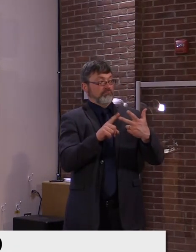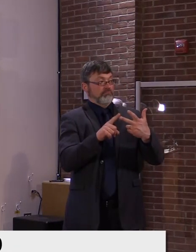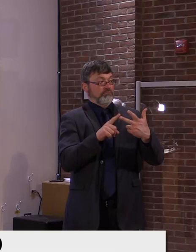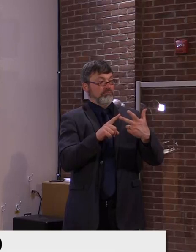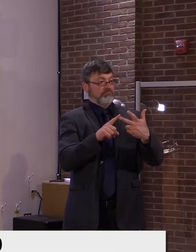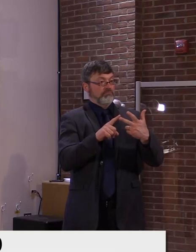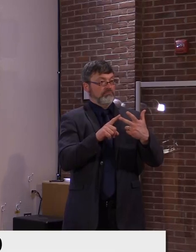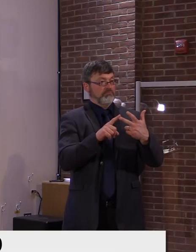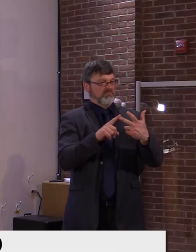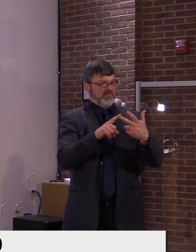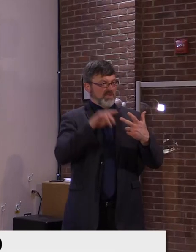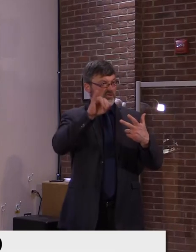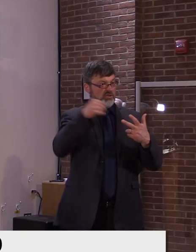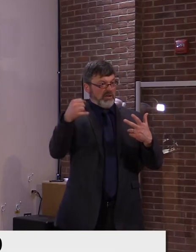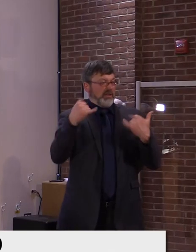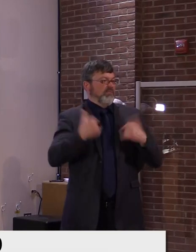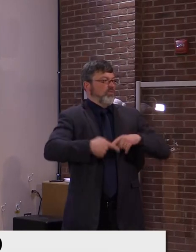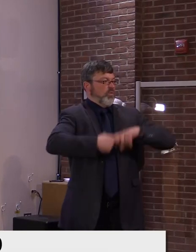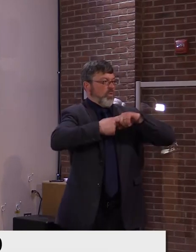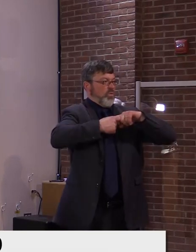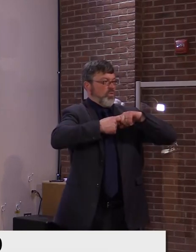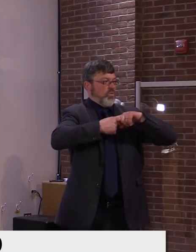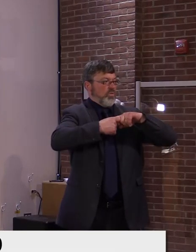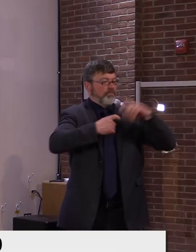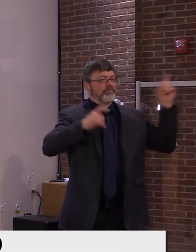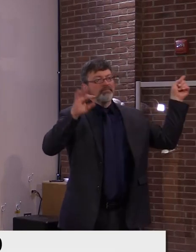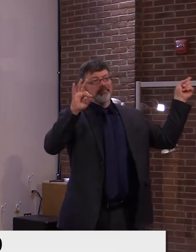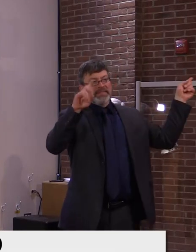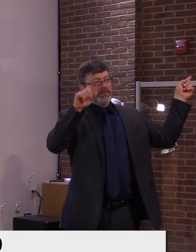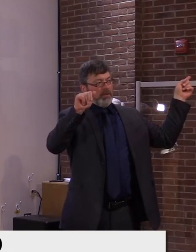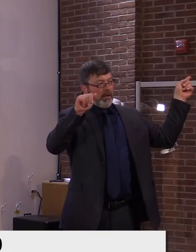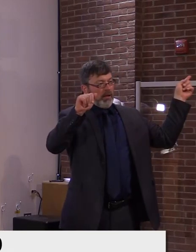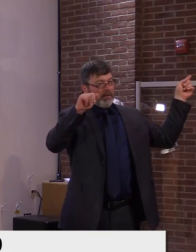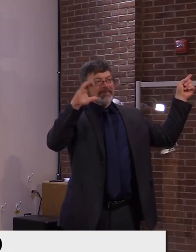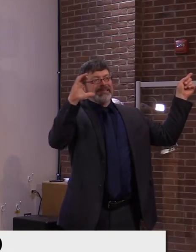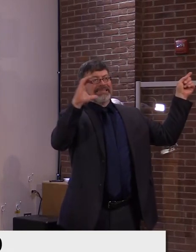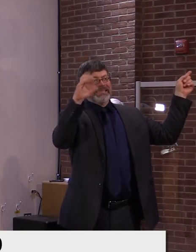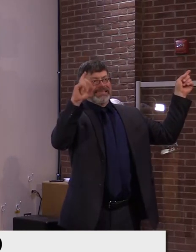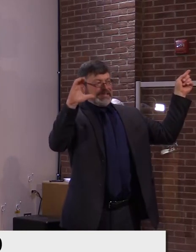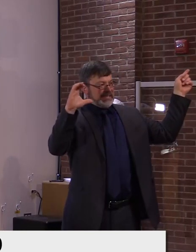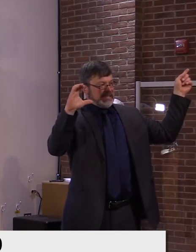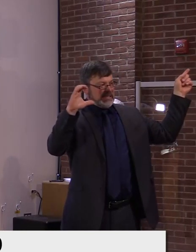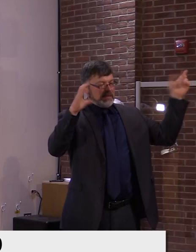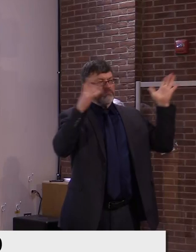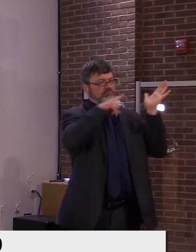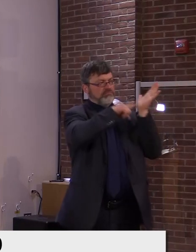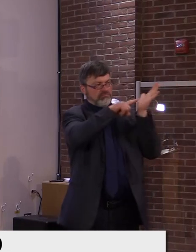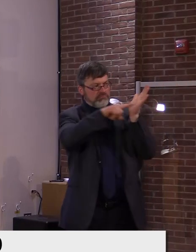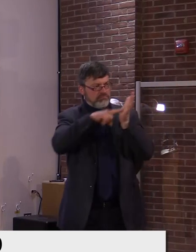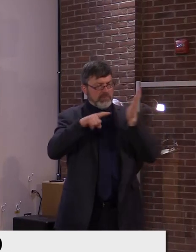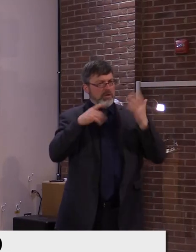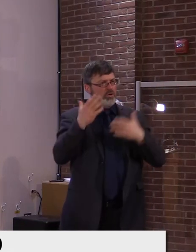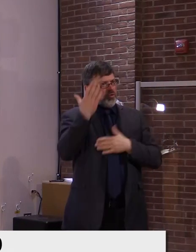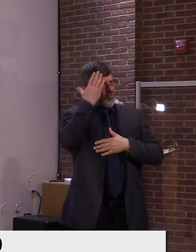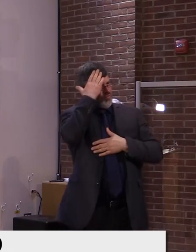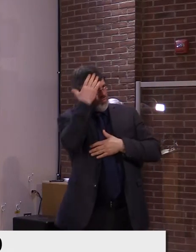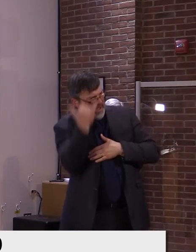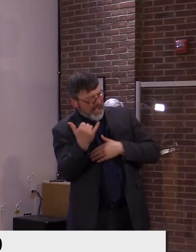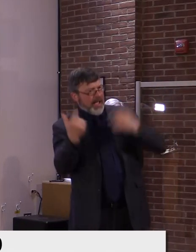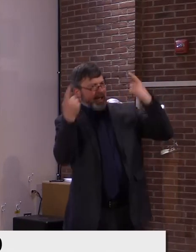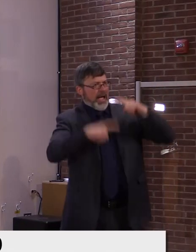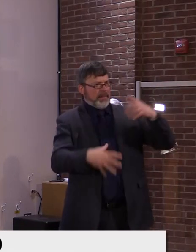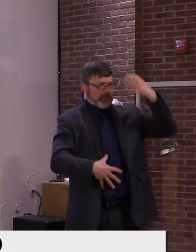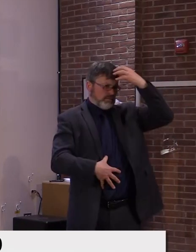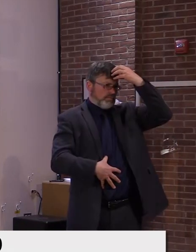rapidly. We'll continue to work with our federal and state partners to understand what this means for Vermonters, and we'll keep